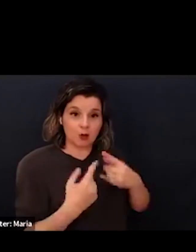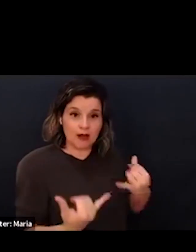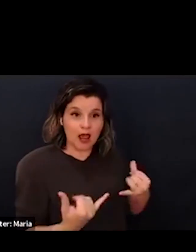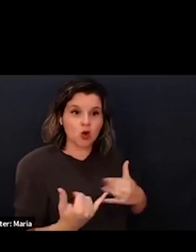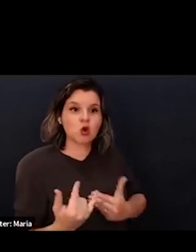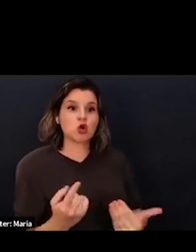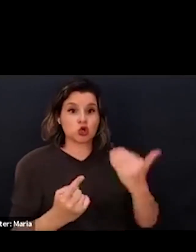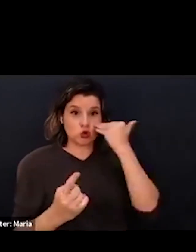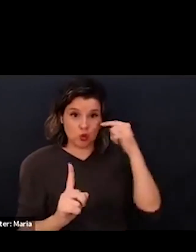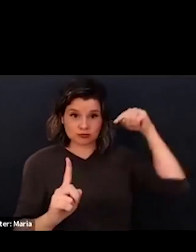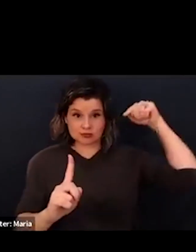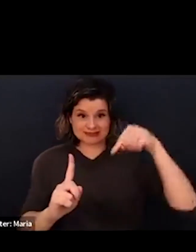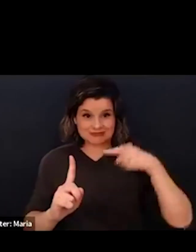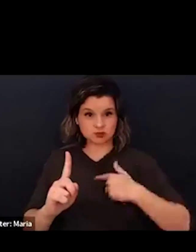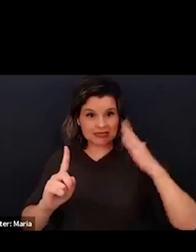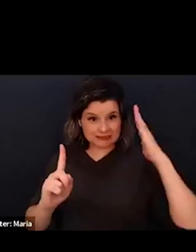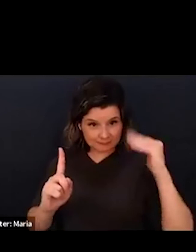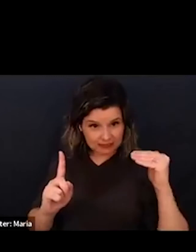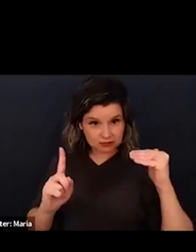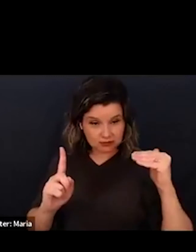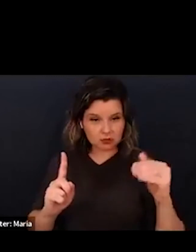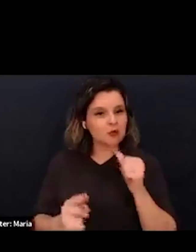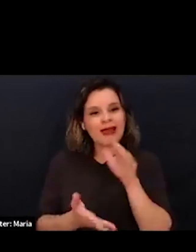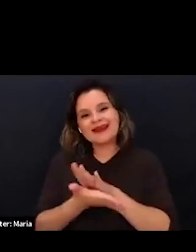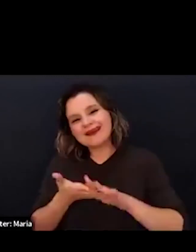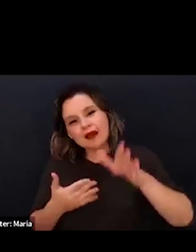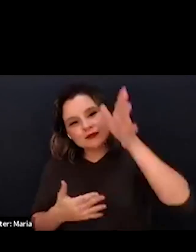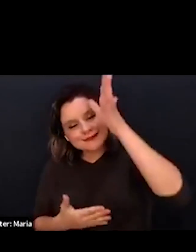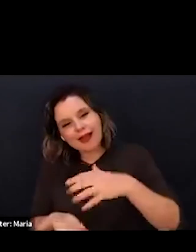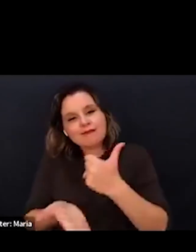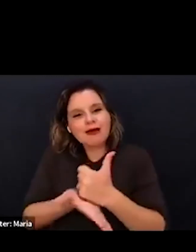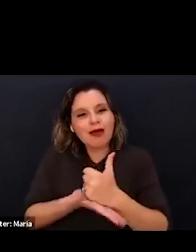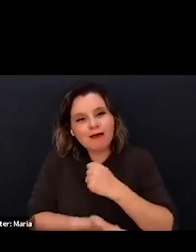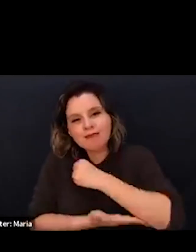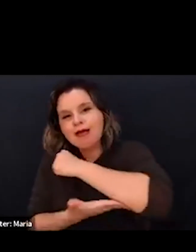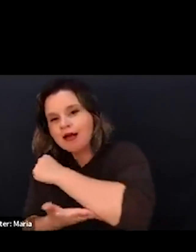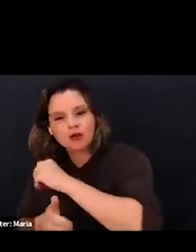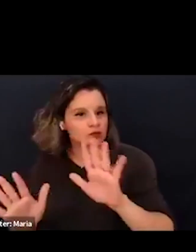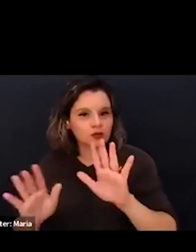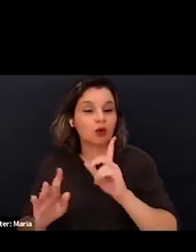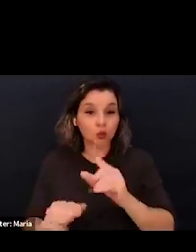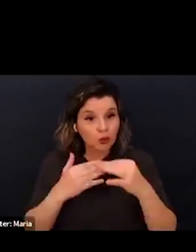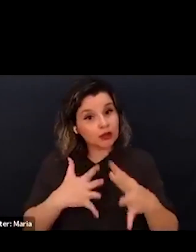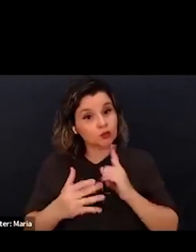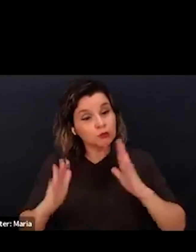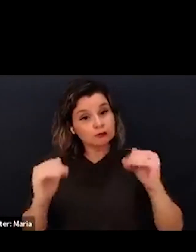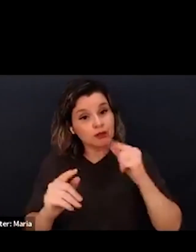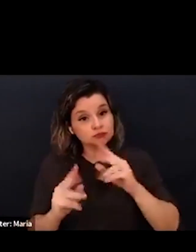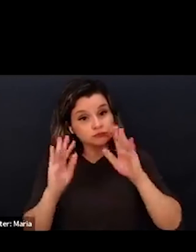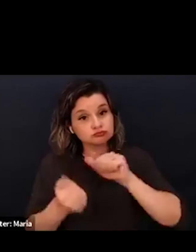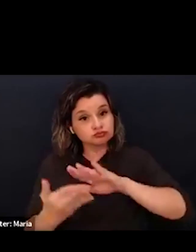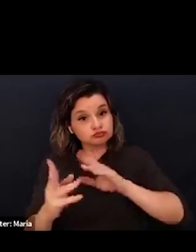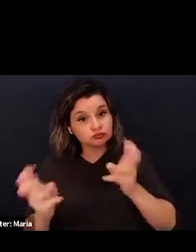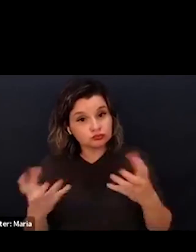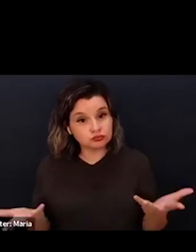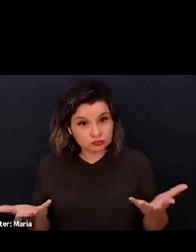that this is what's expected of you. You're not a nice guy helping out. You're a leader, and you're expected to address these issues. The